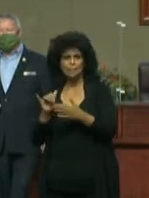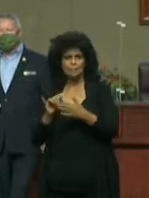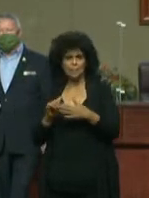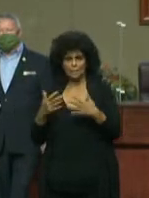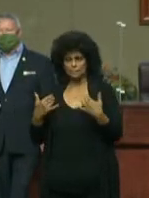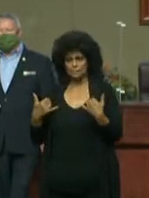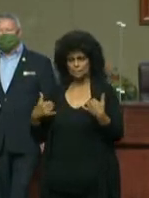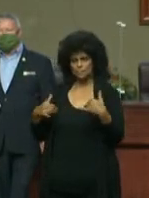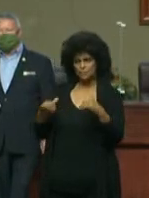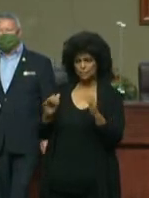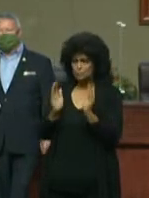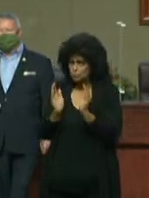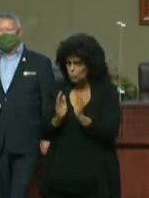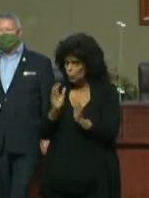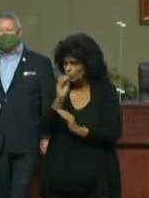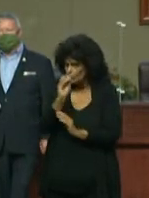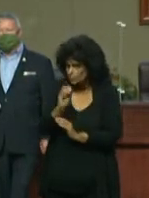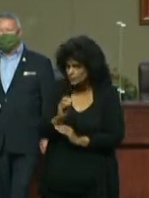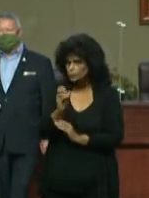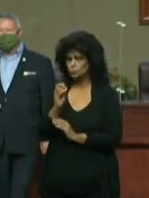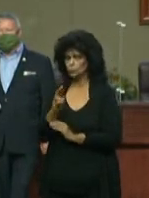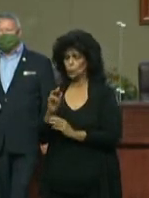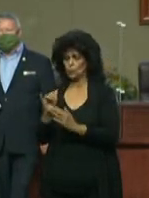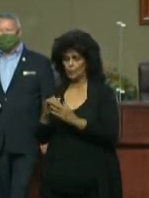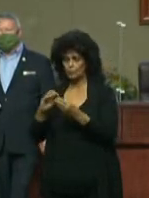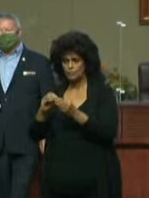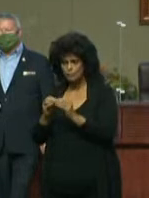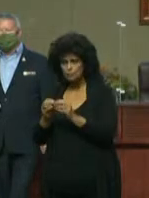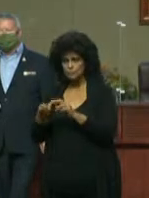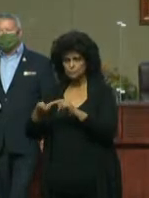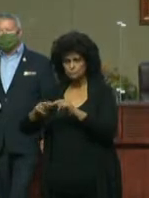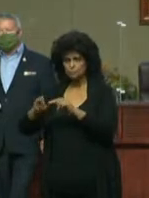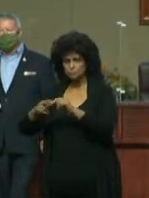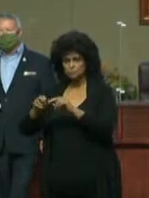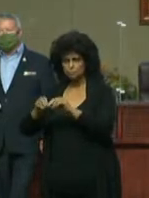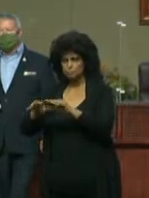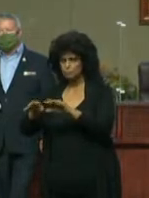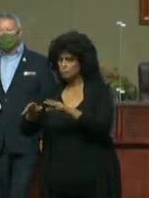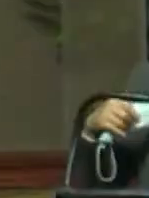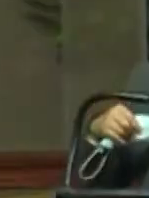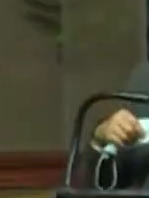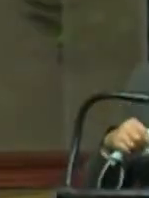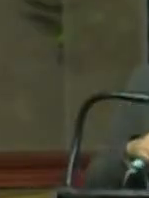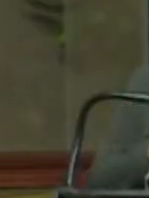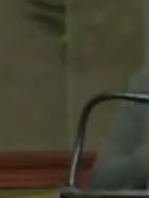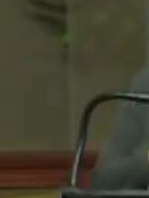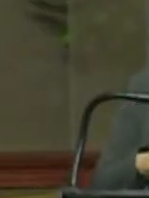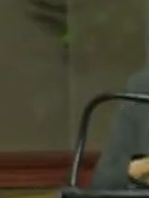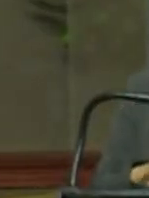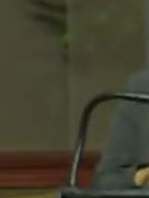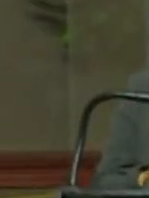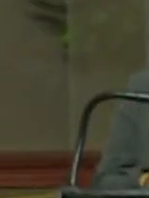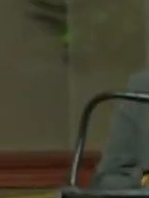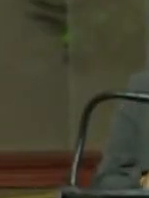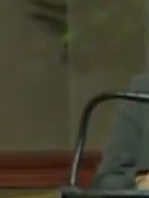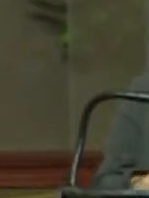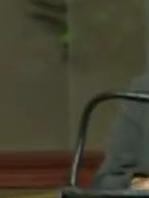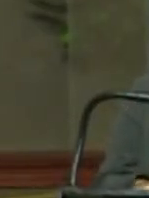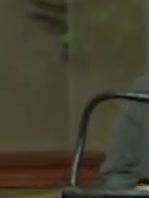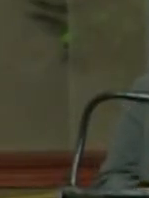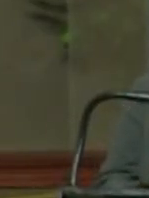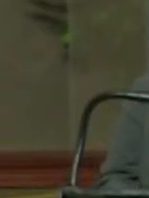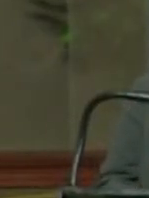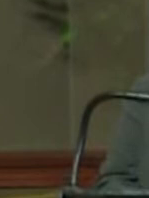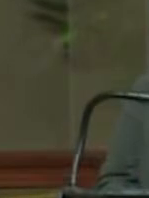rather small percentage? And could you put that into context for us? I haven't looked recently, I would just say.